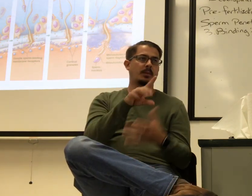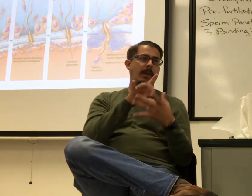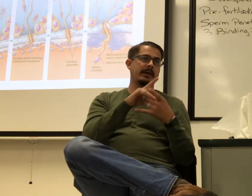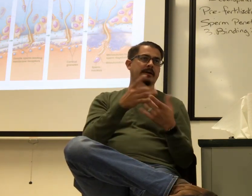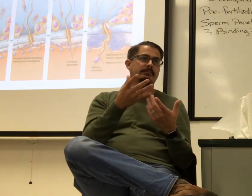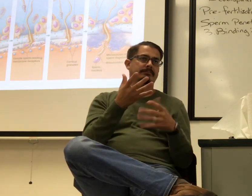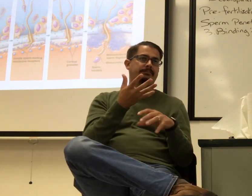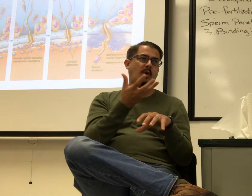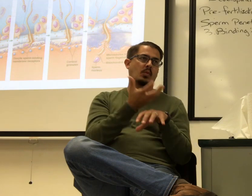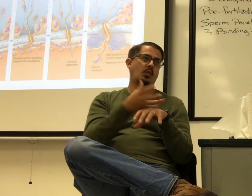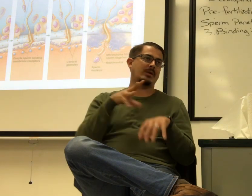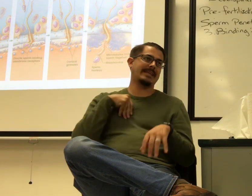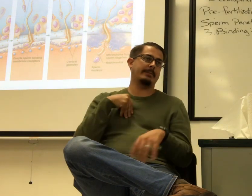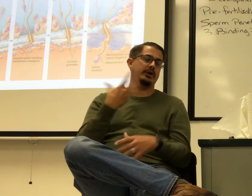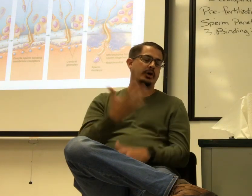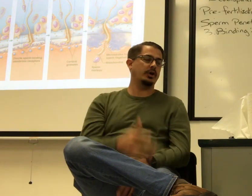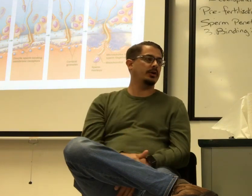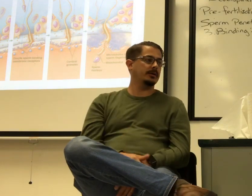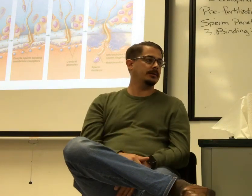receptors.